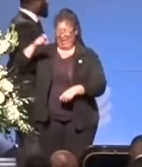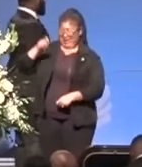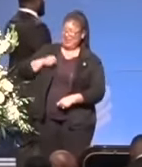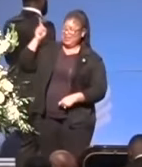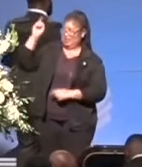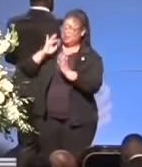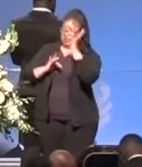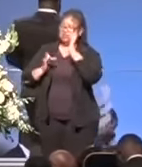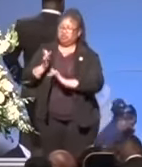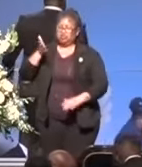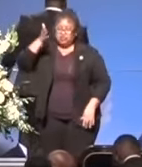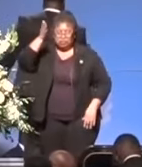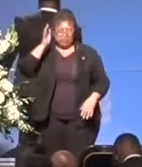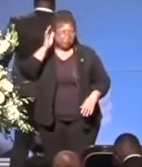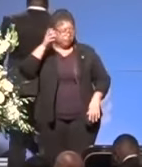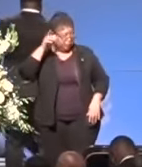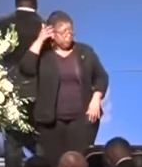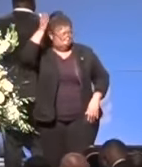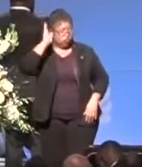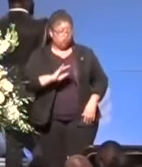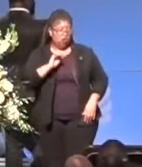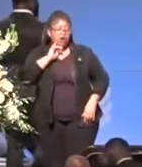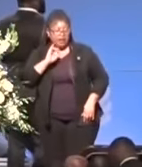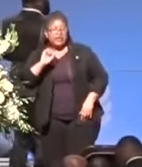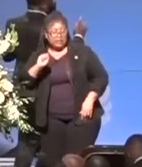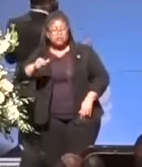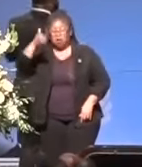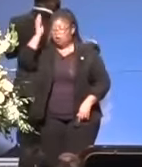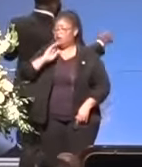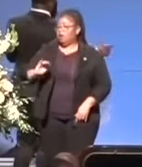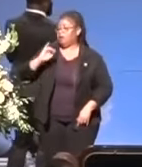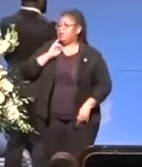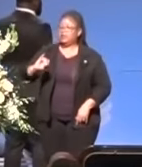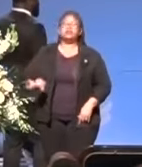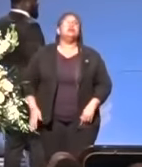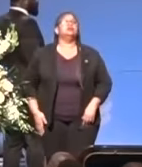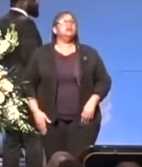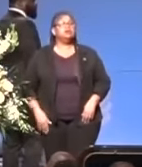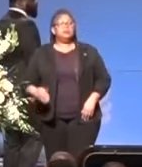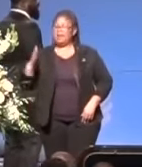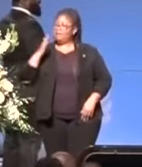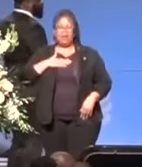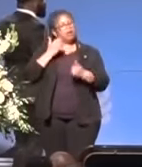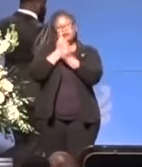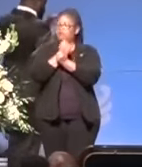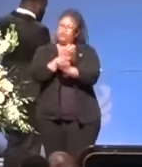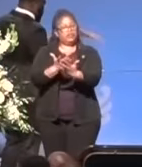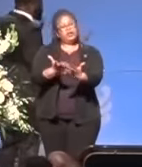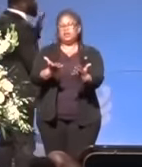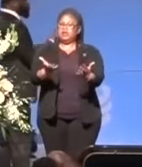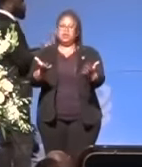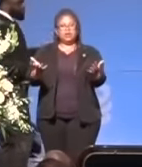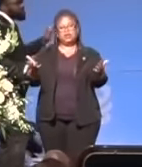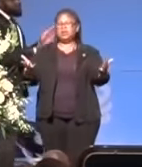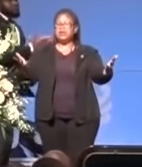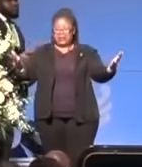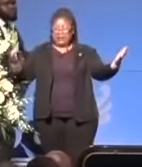saying God is God is God is God is my everything my every